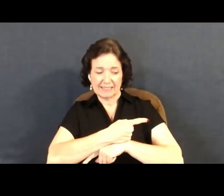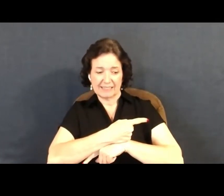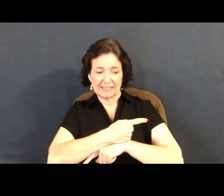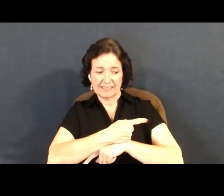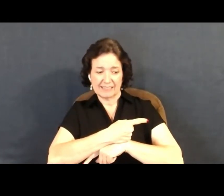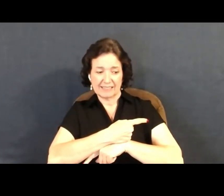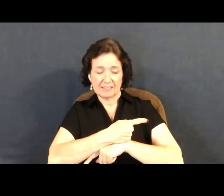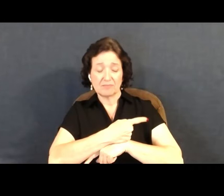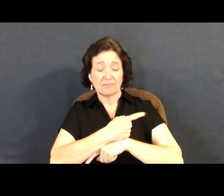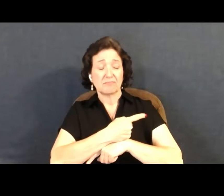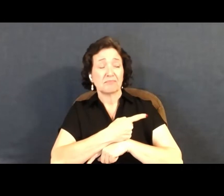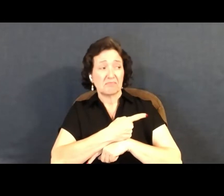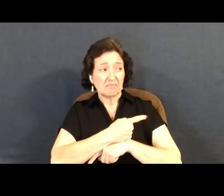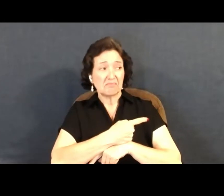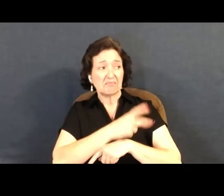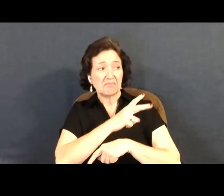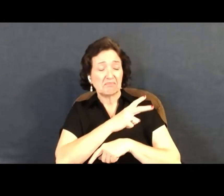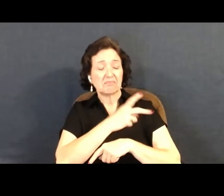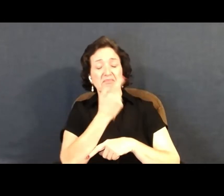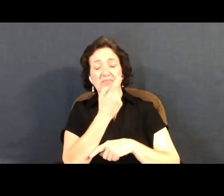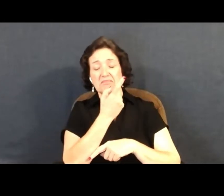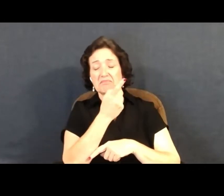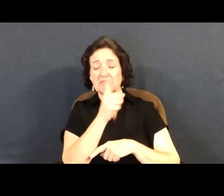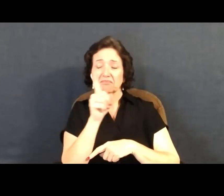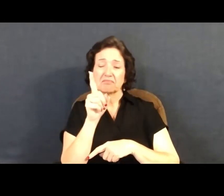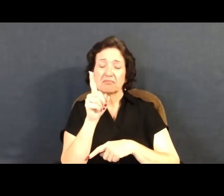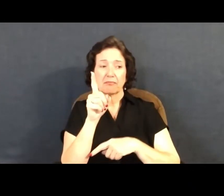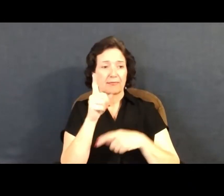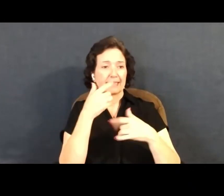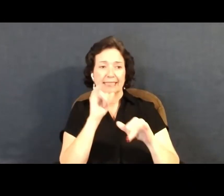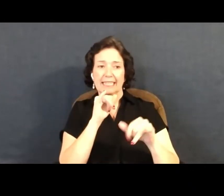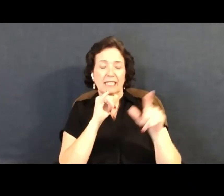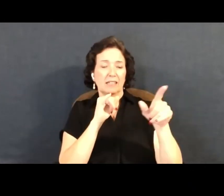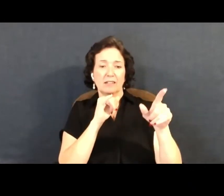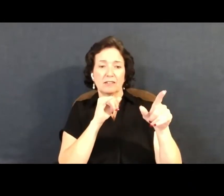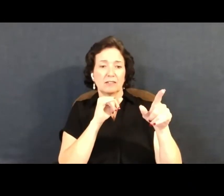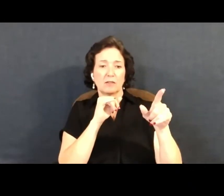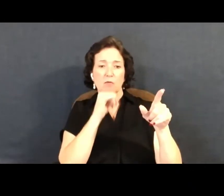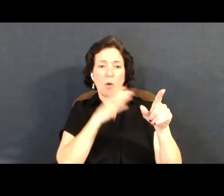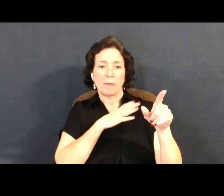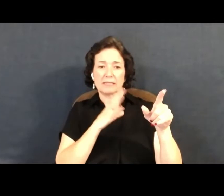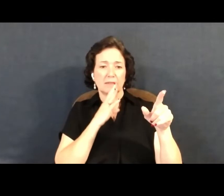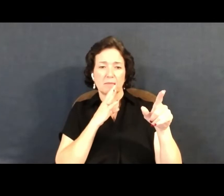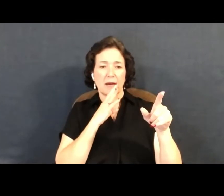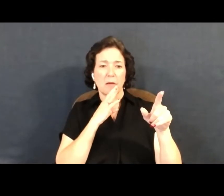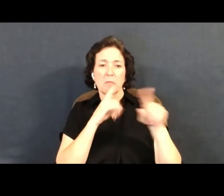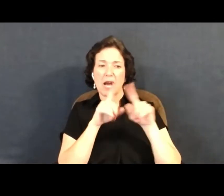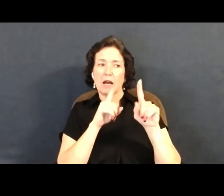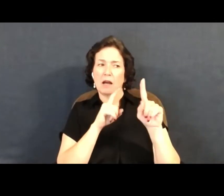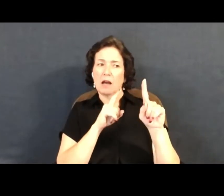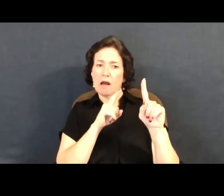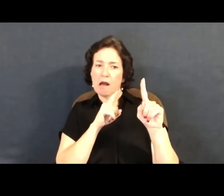He turned. She still hadn't spoken, but she had turned